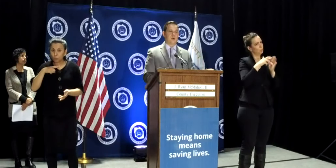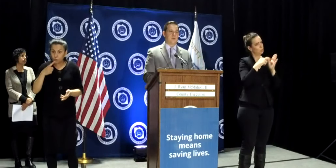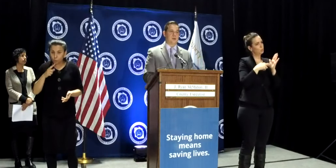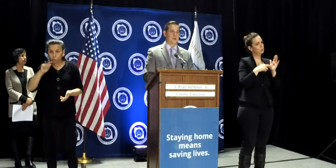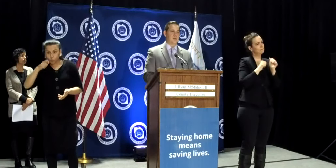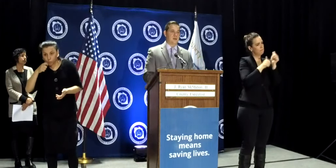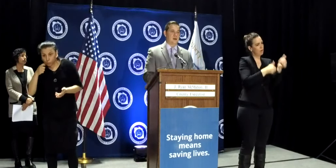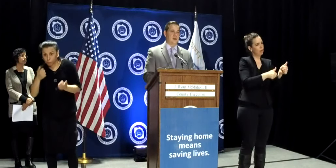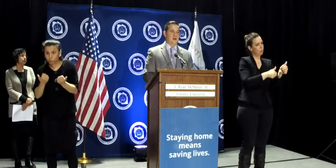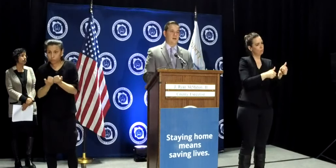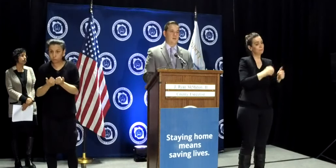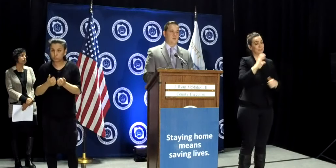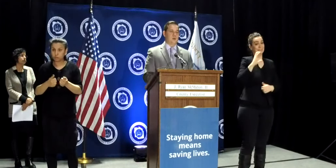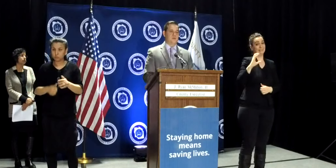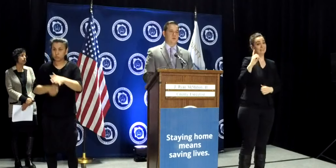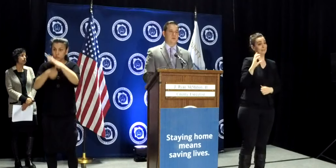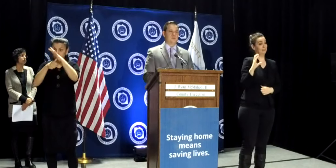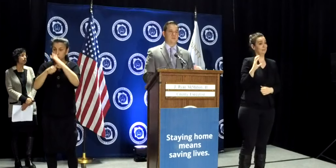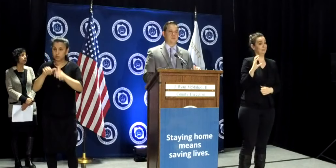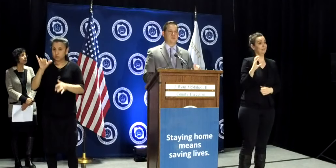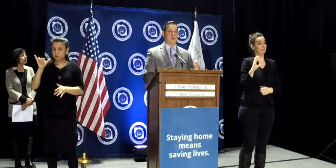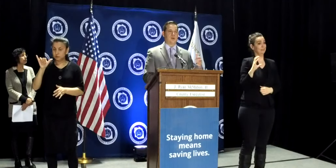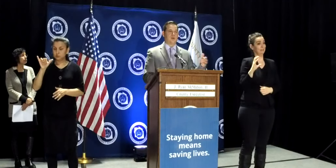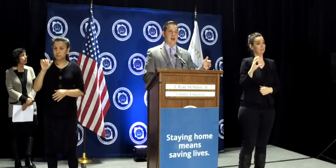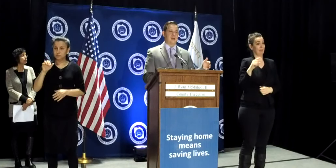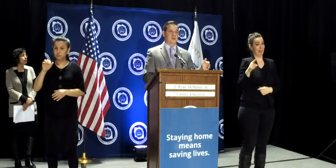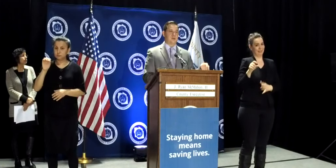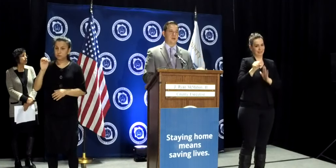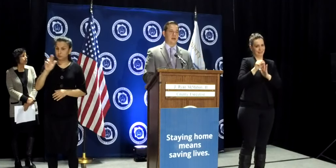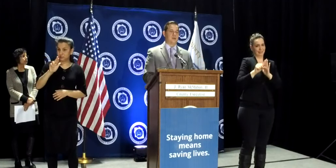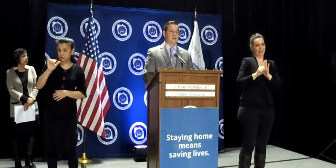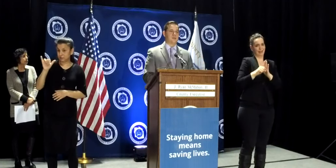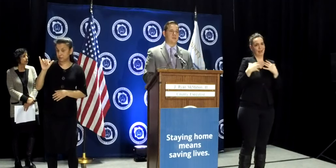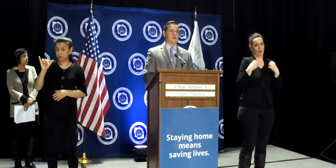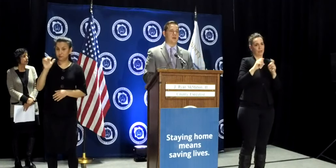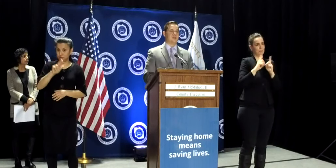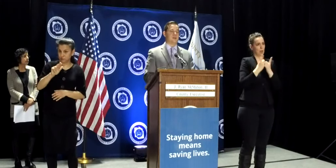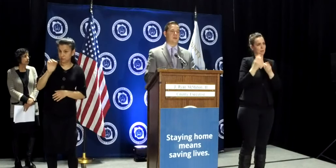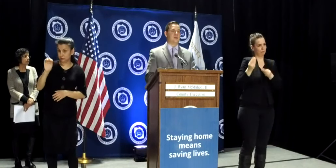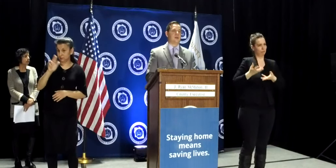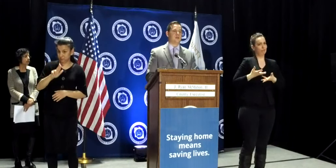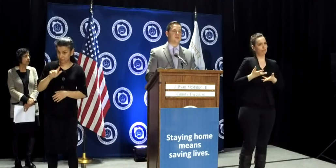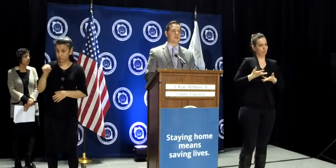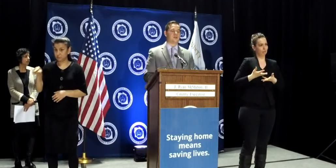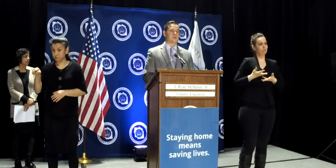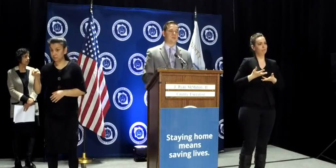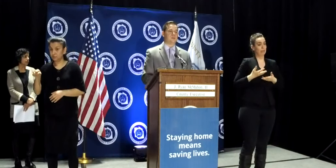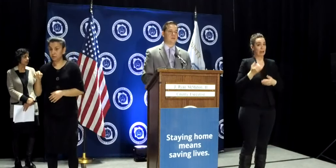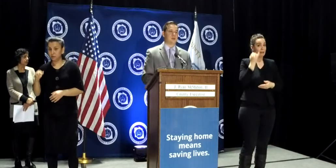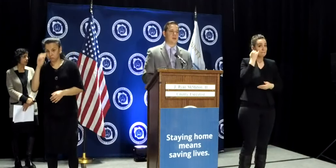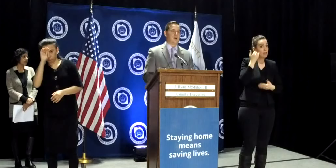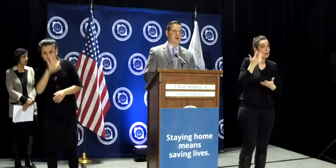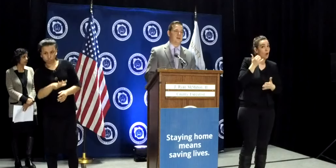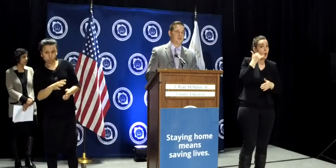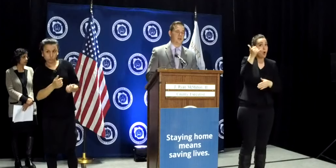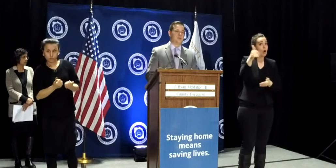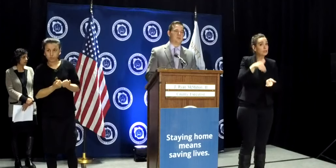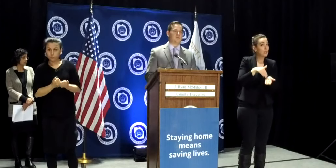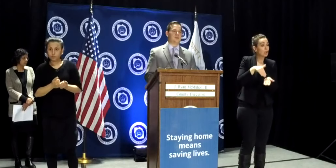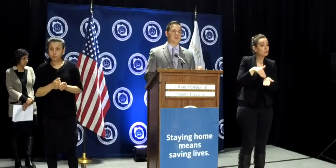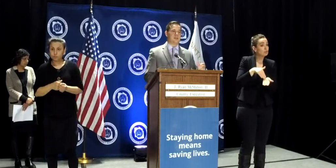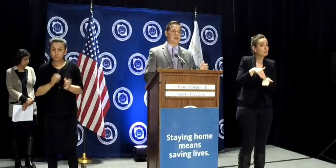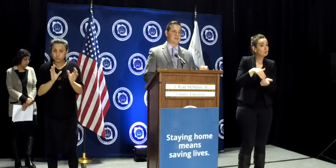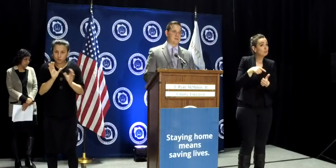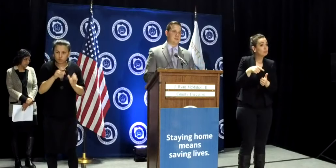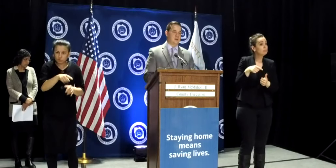Health Department. If you have symptoms, you call your doctor. Your doctor looks at the criteria, looks at your symptoms, determines